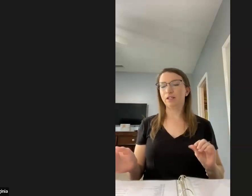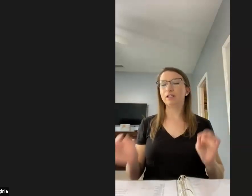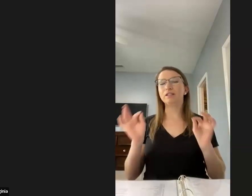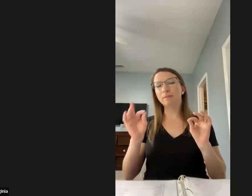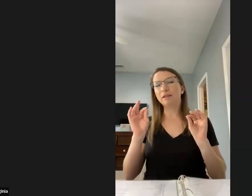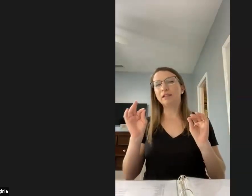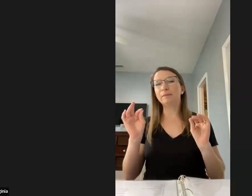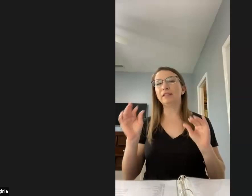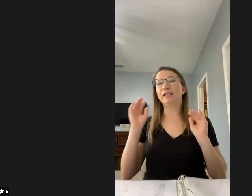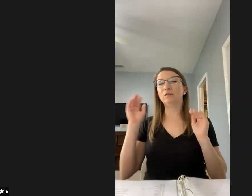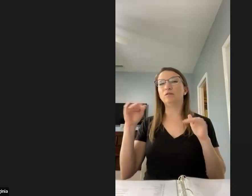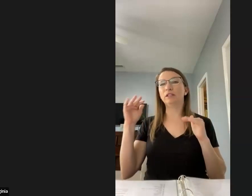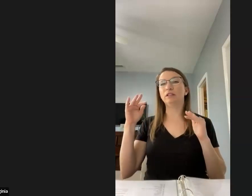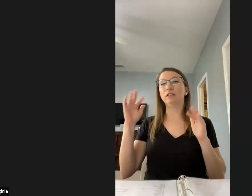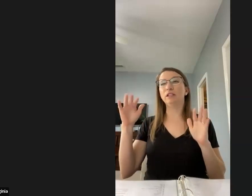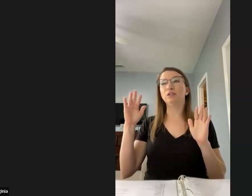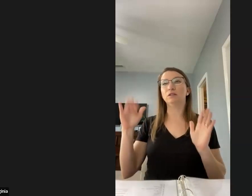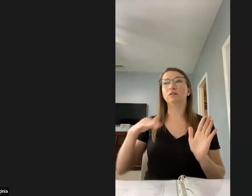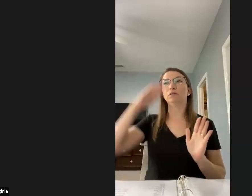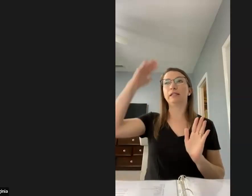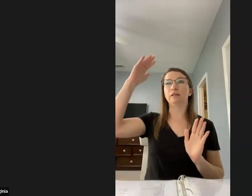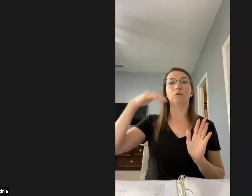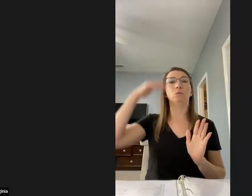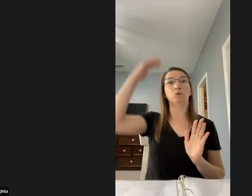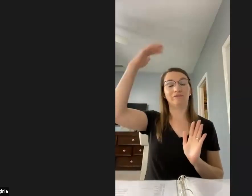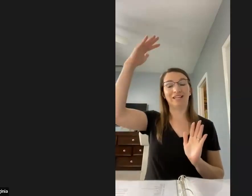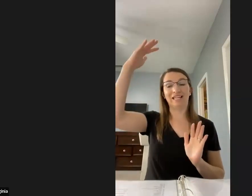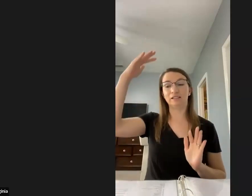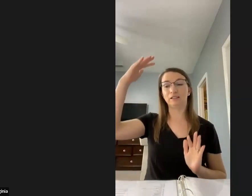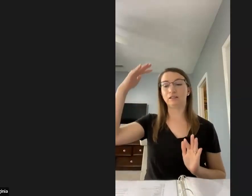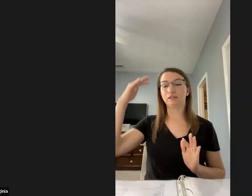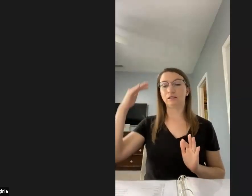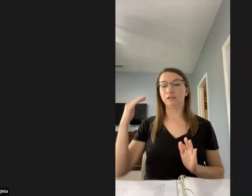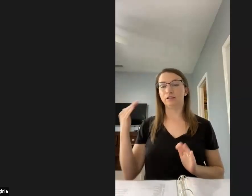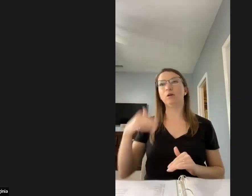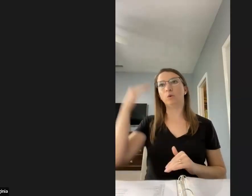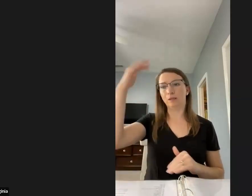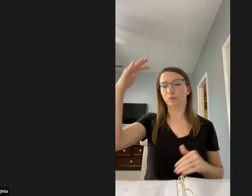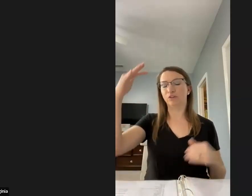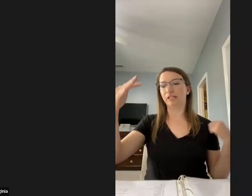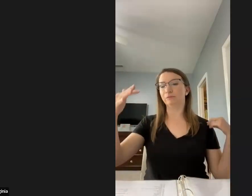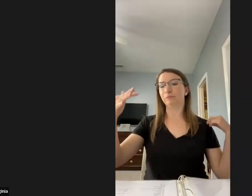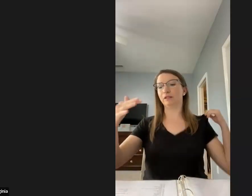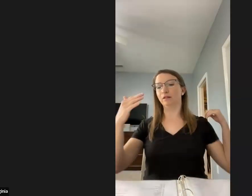It's typically something that I don't really teach until like a little more advanced. Not a whole lot more advanced,